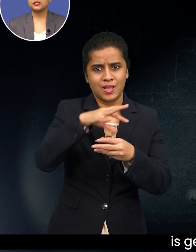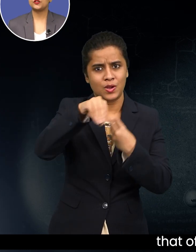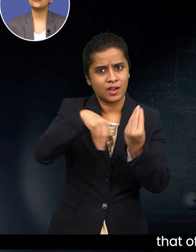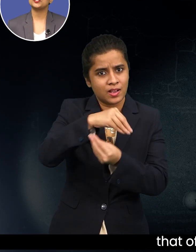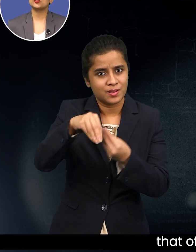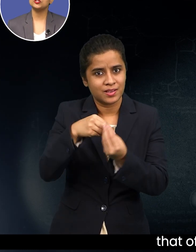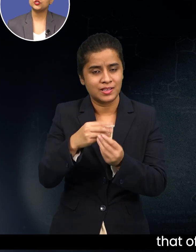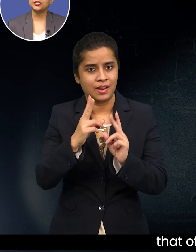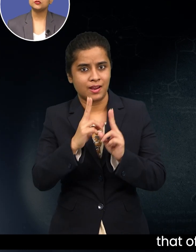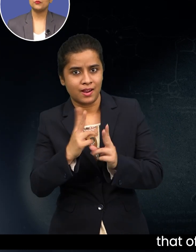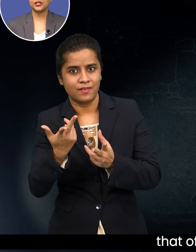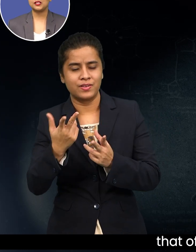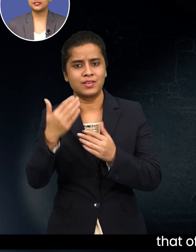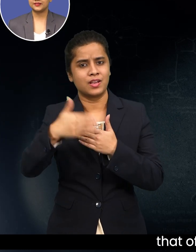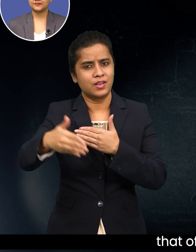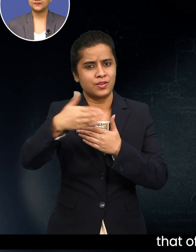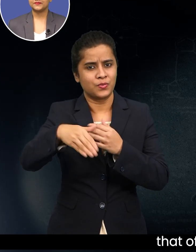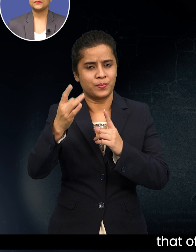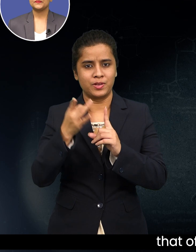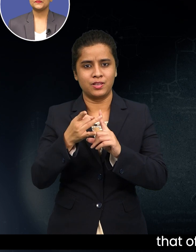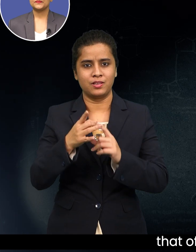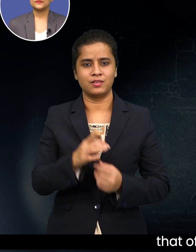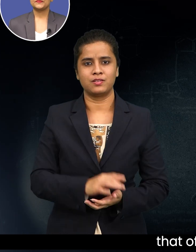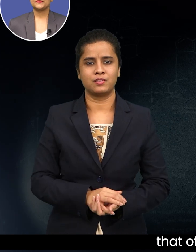than that of its constituent metals.